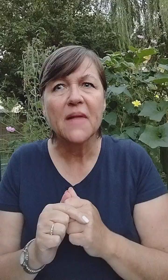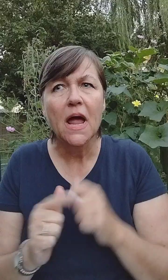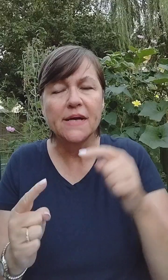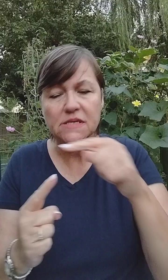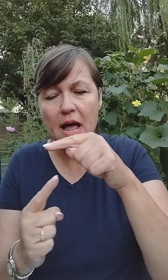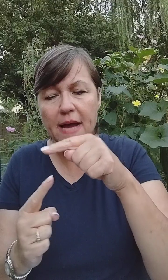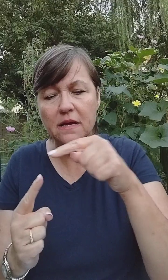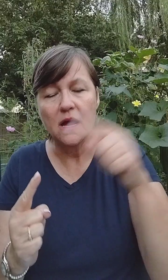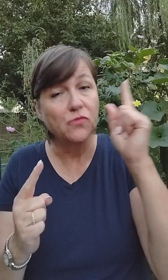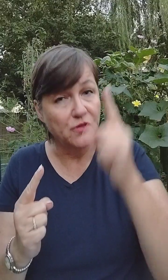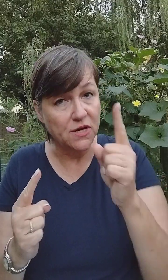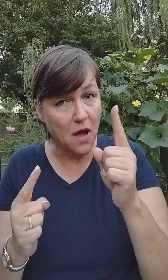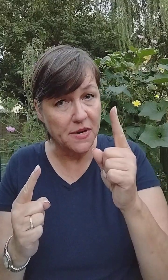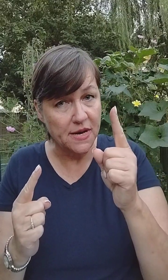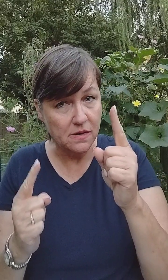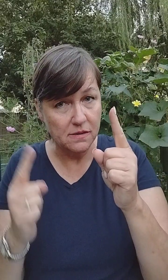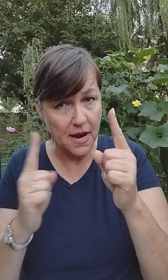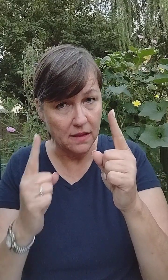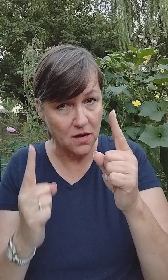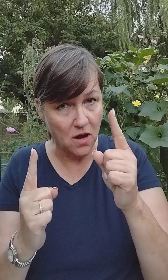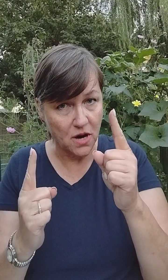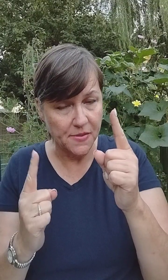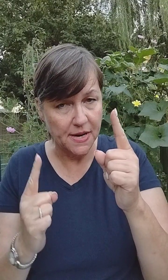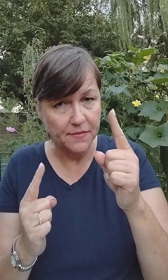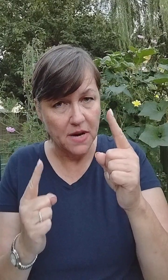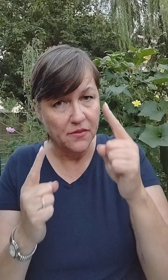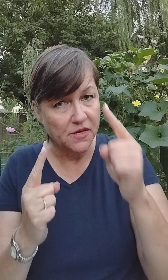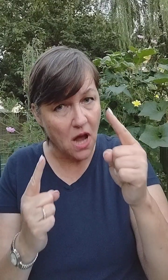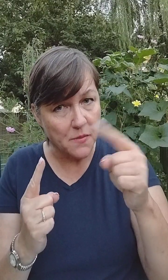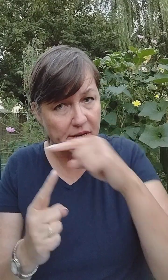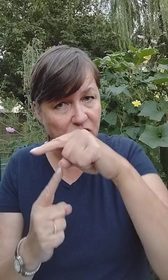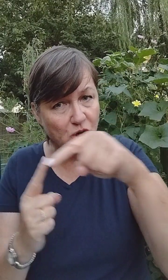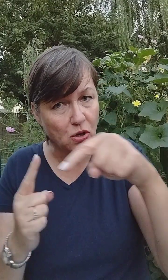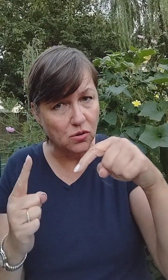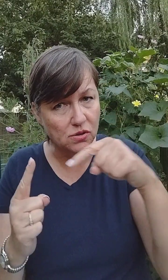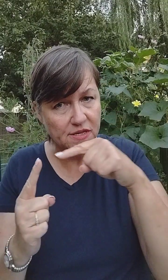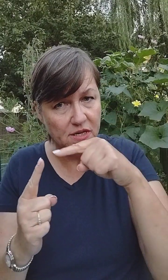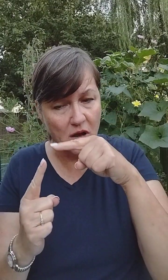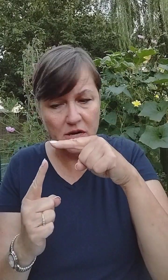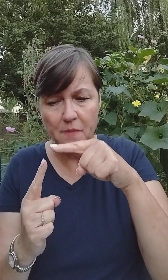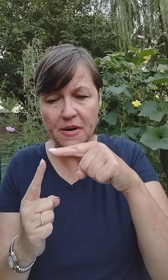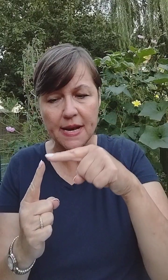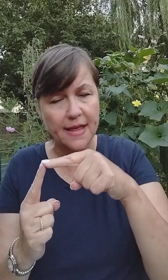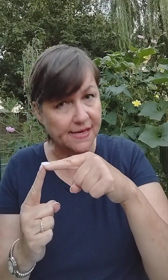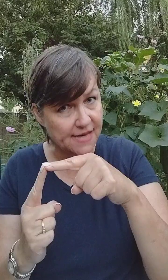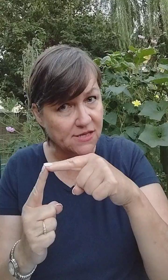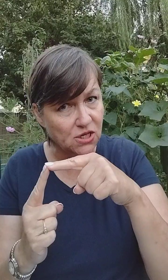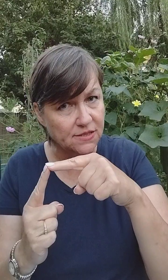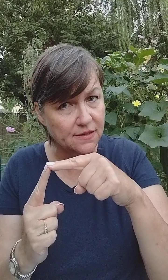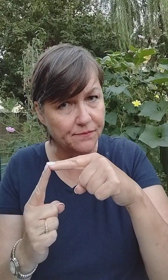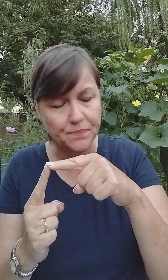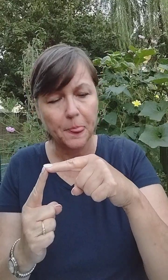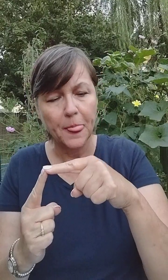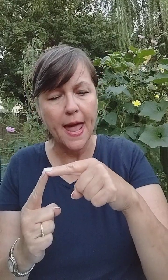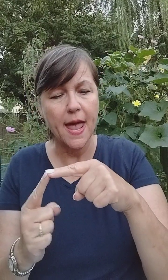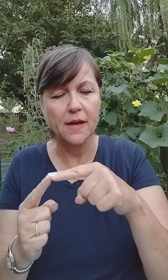It's like the dominant and the non-dominant. The dominant circles the non-dominant and then touches, and it's